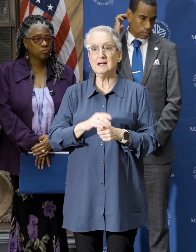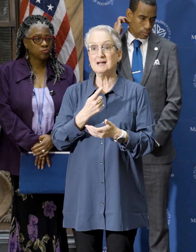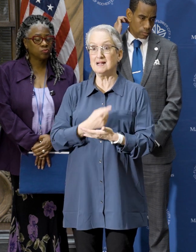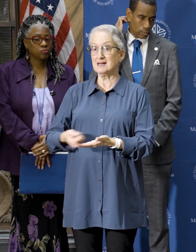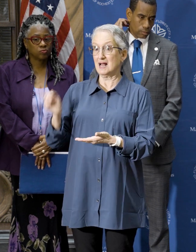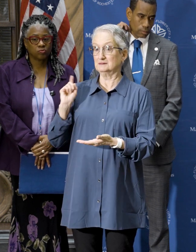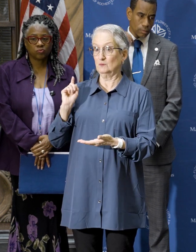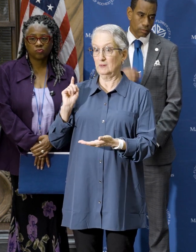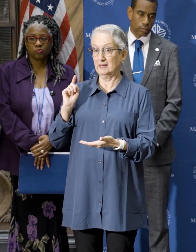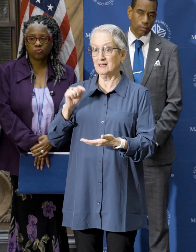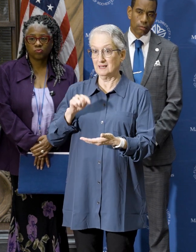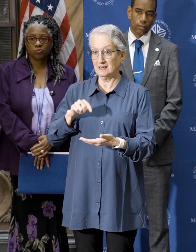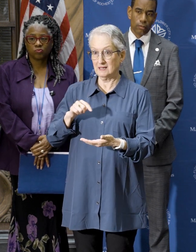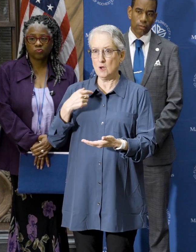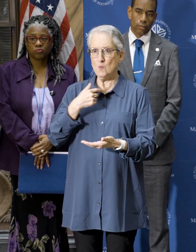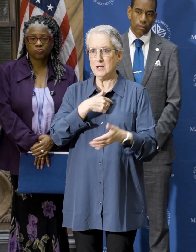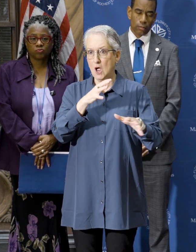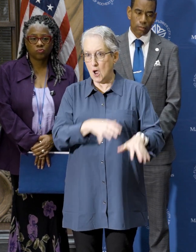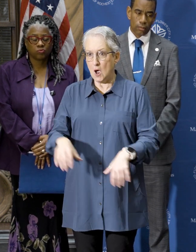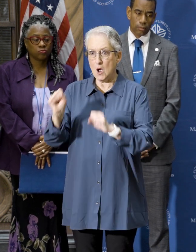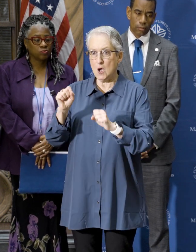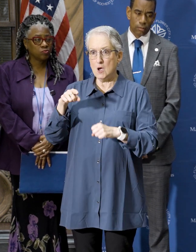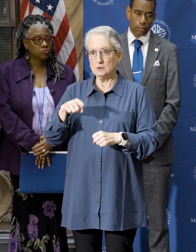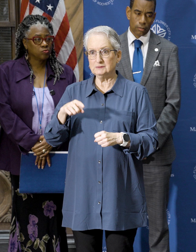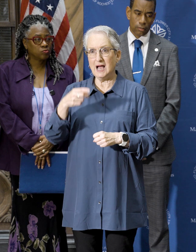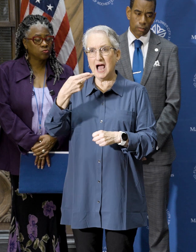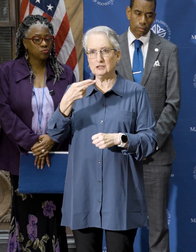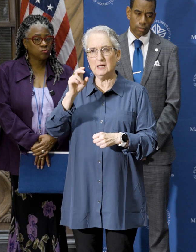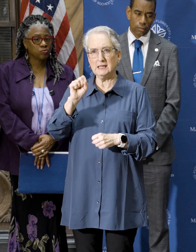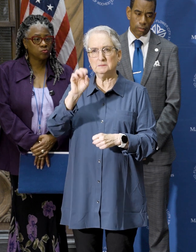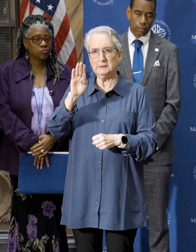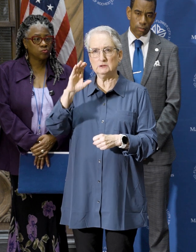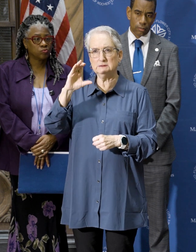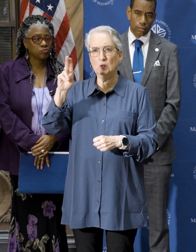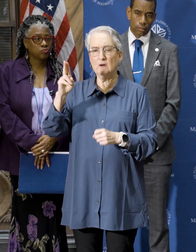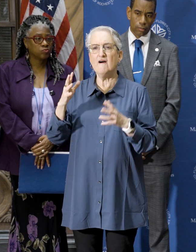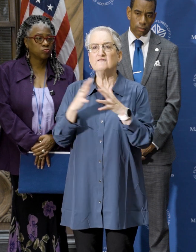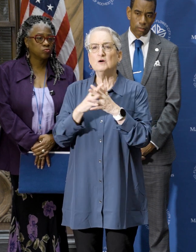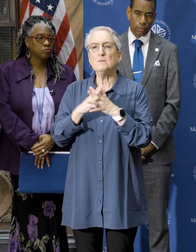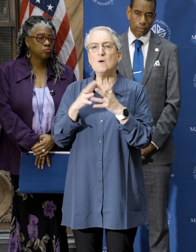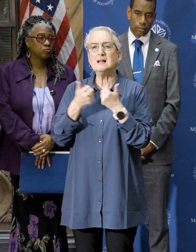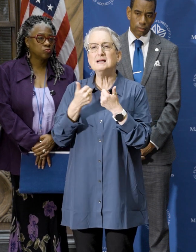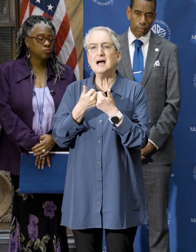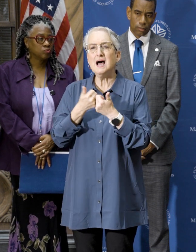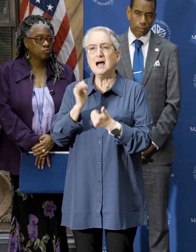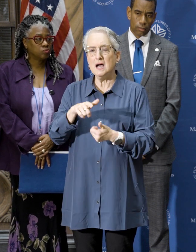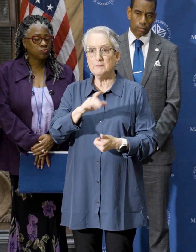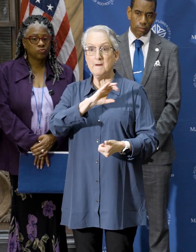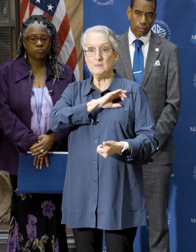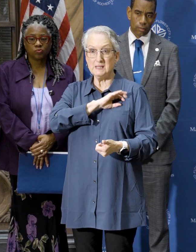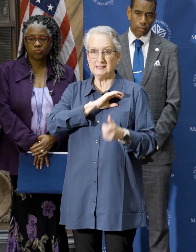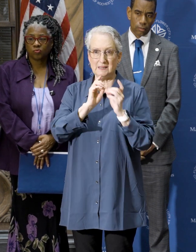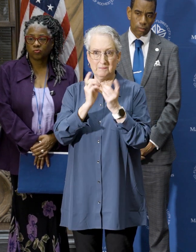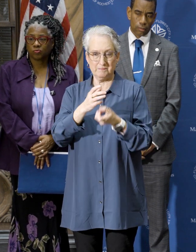Classic football games to the city of Rochester. Deputy Chief Stith and his staff organized a series of community building events for the Weekend